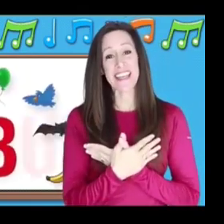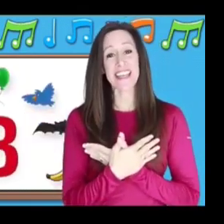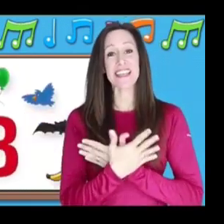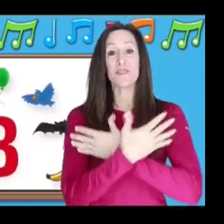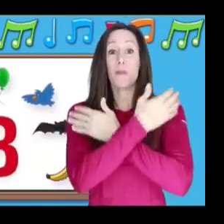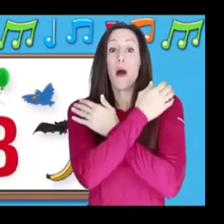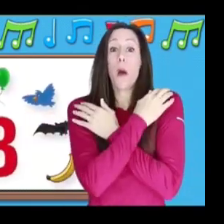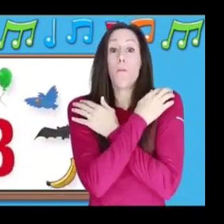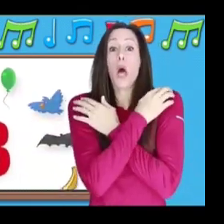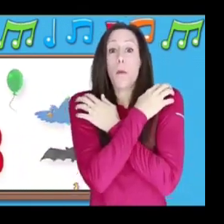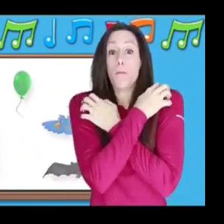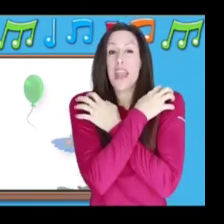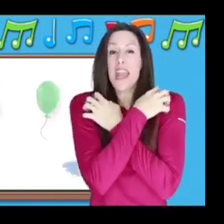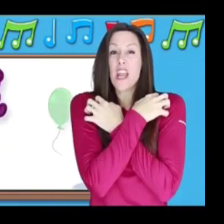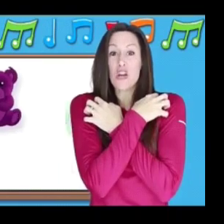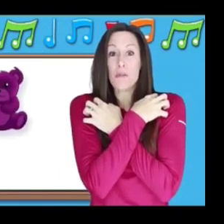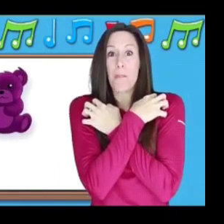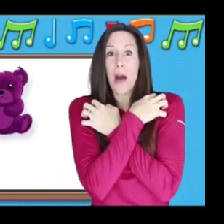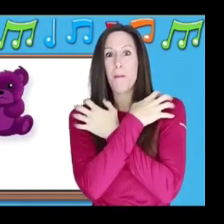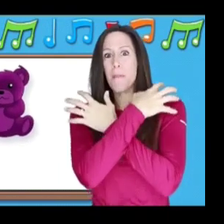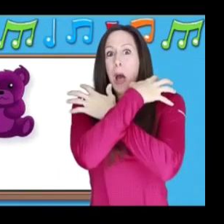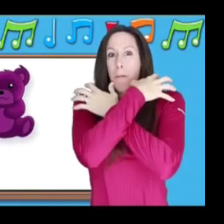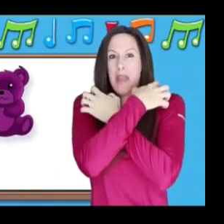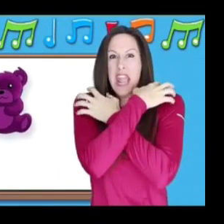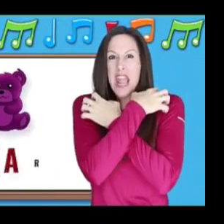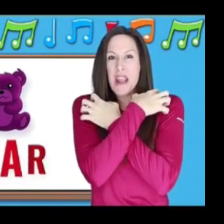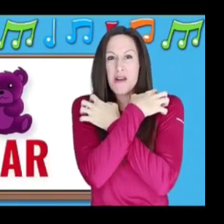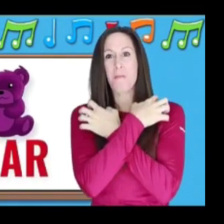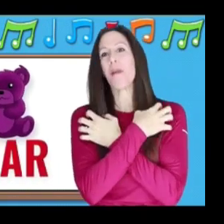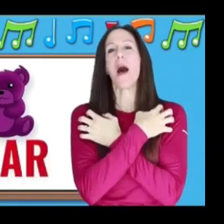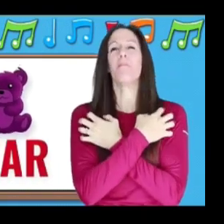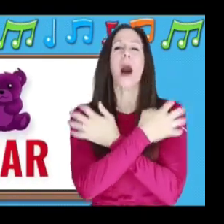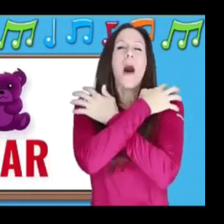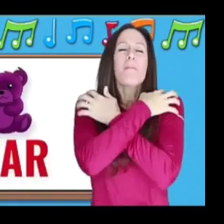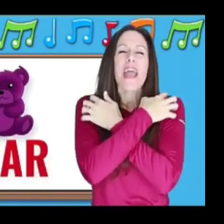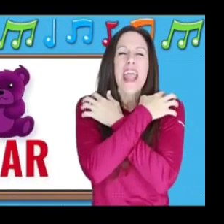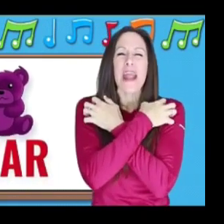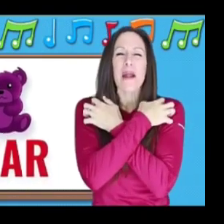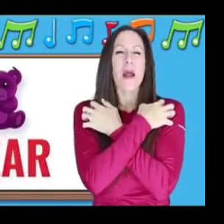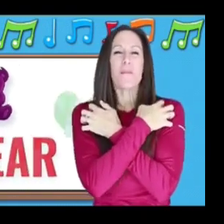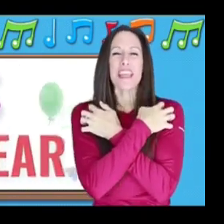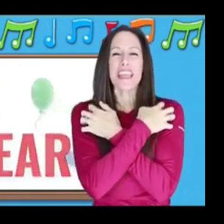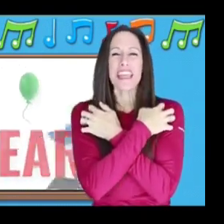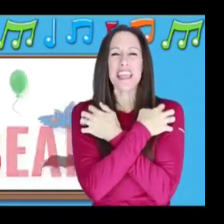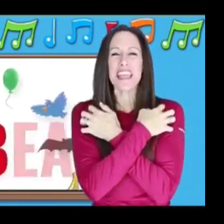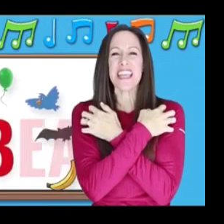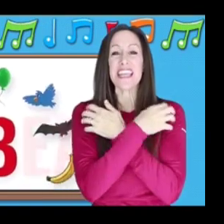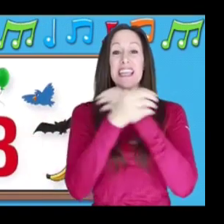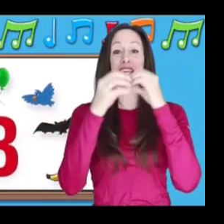B is for bear, bear, bear. B is